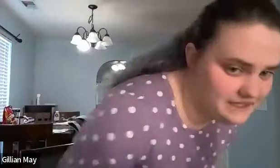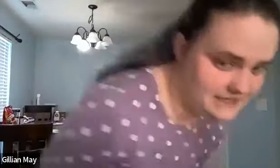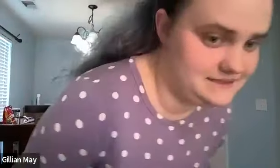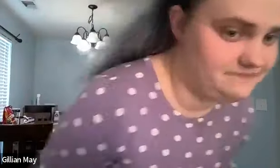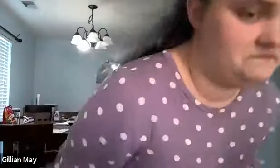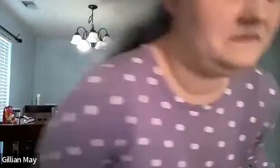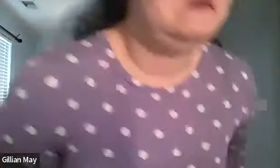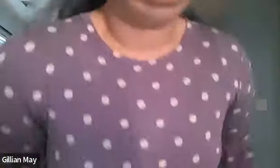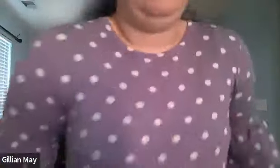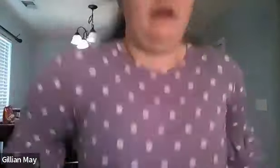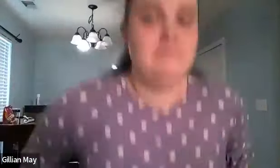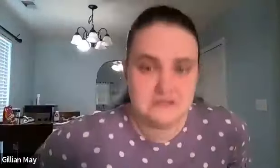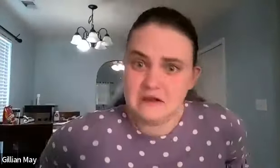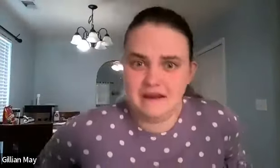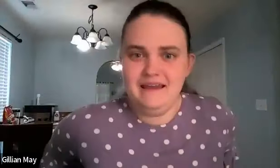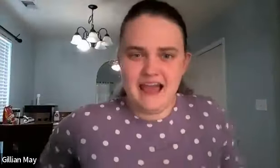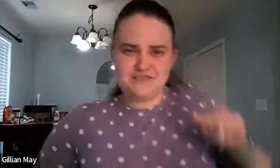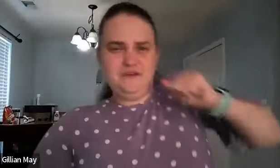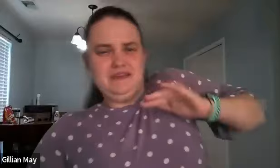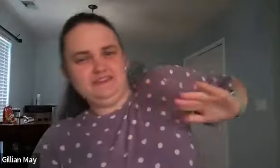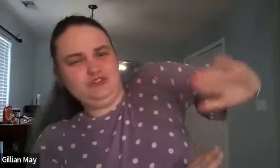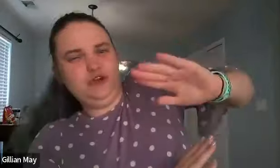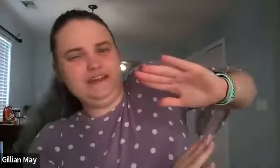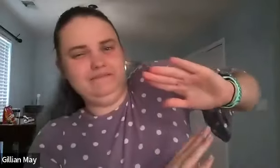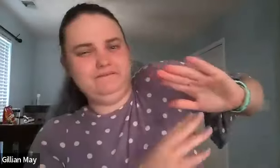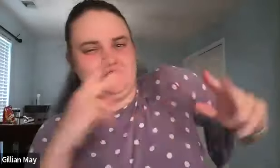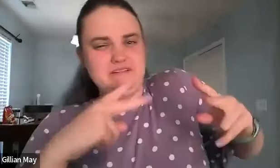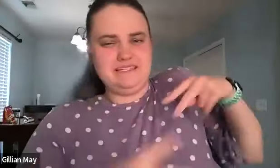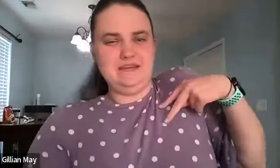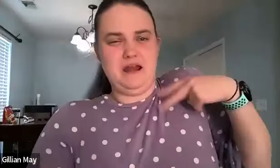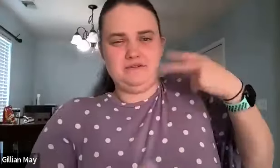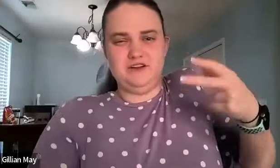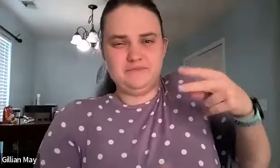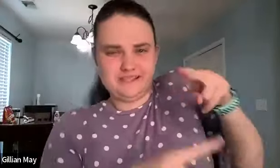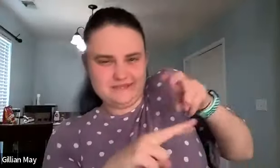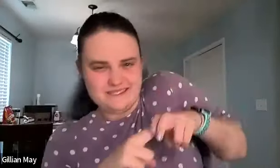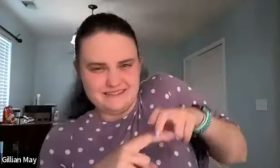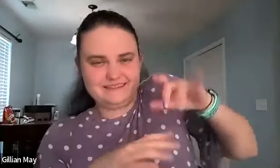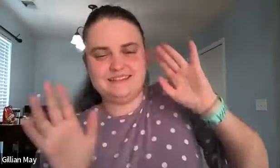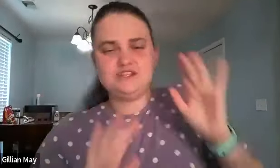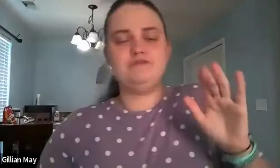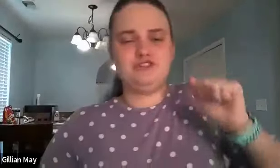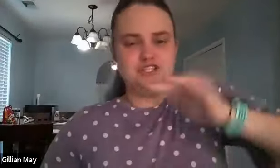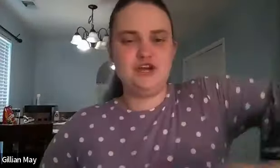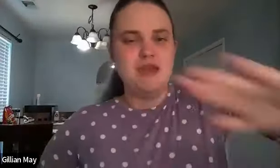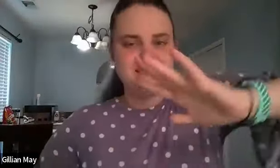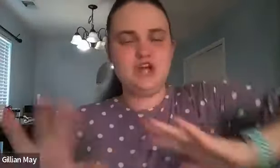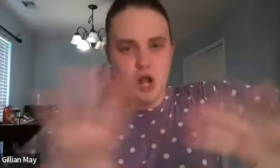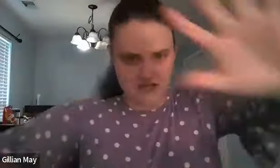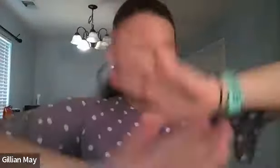Yes. Okay. Sorry. I just felt like you couldn't visually see what I was talking about because I was sitting. And so I was trying to show that it's talking about